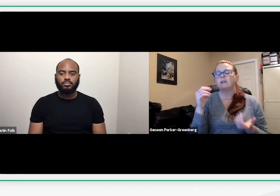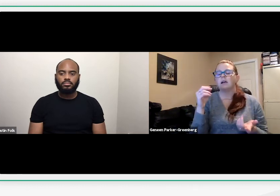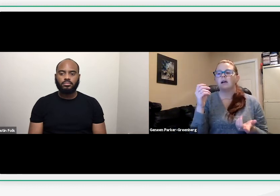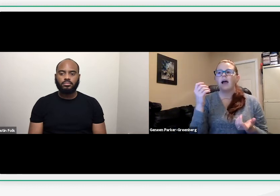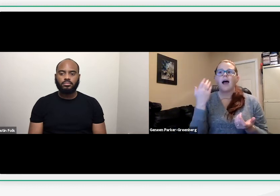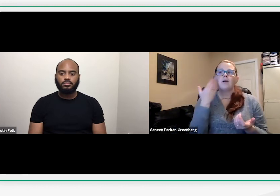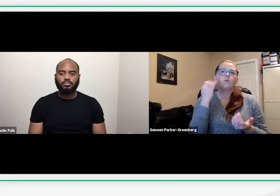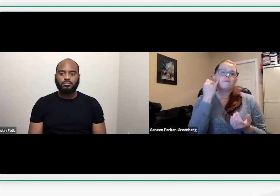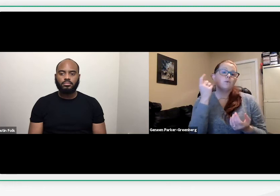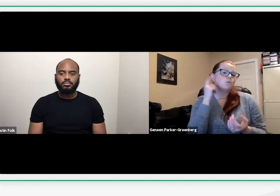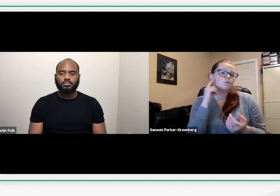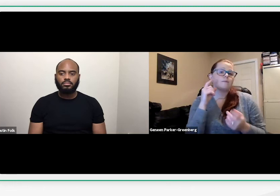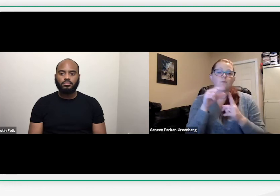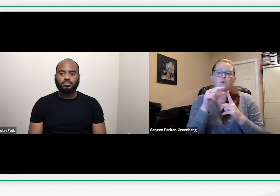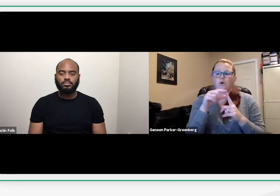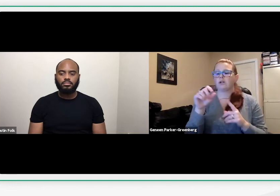month.